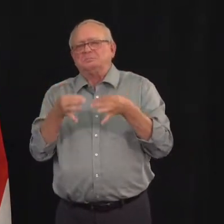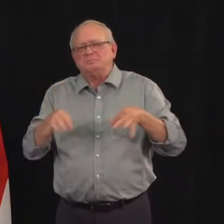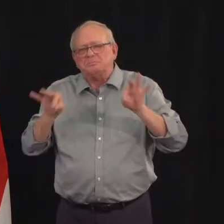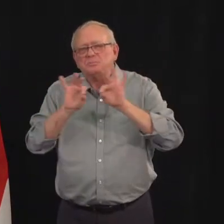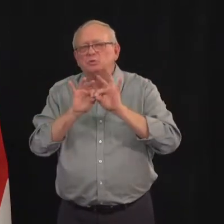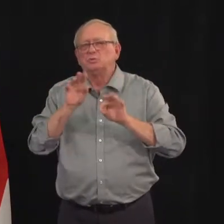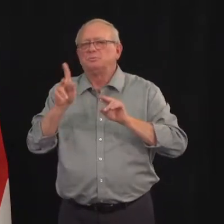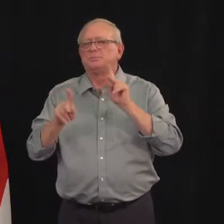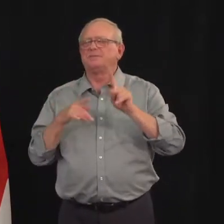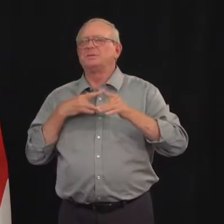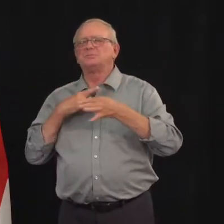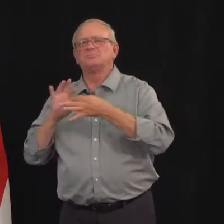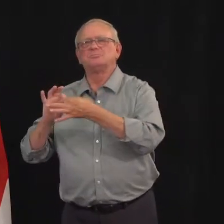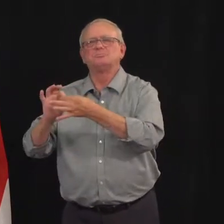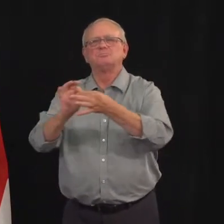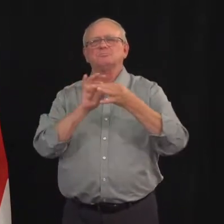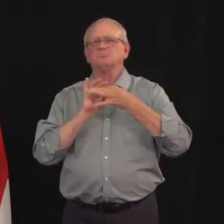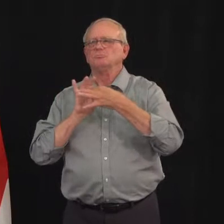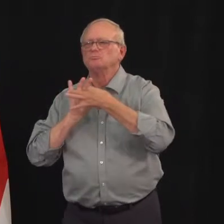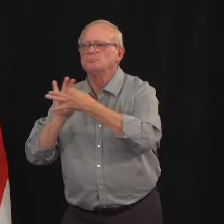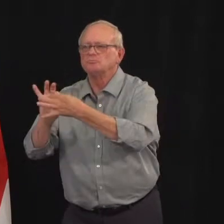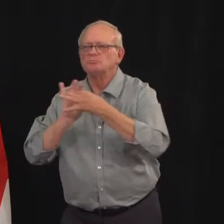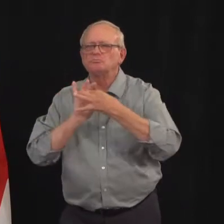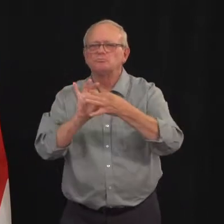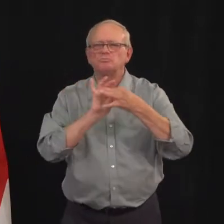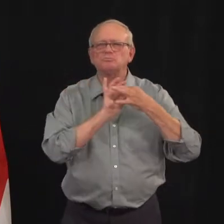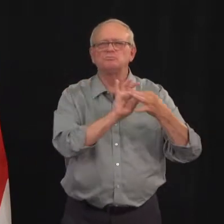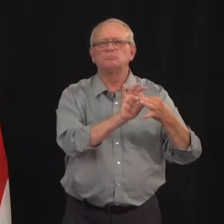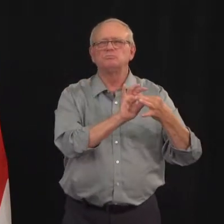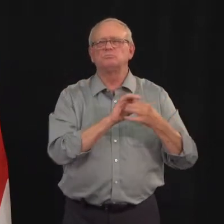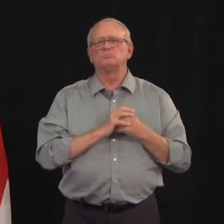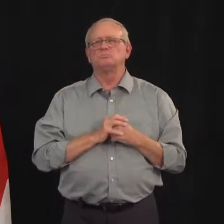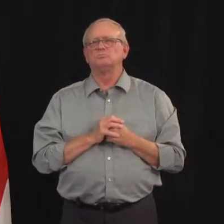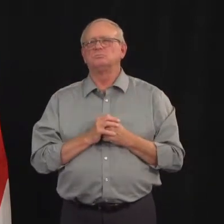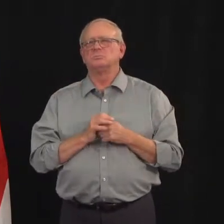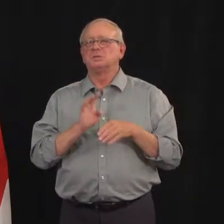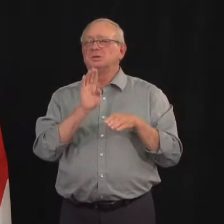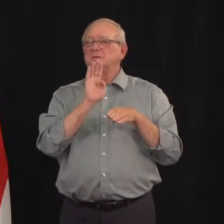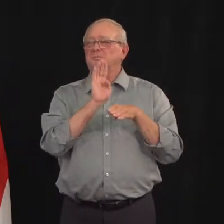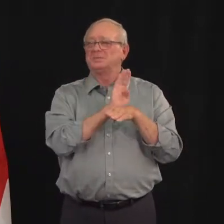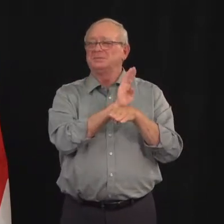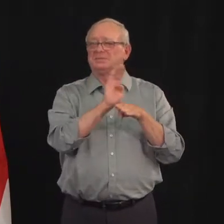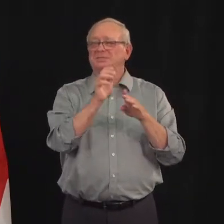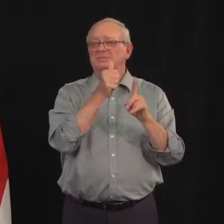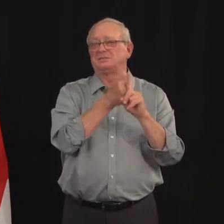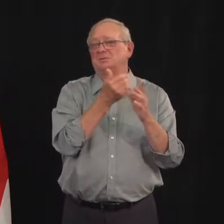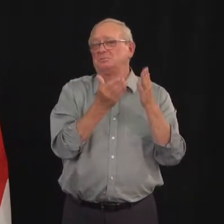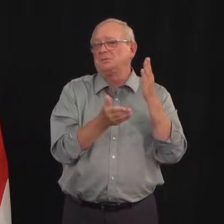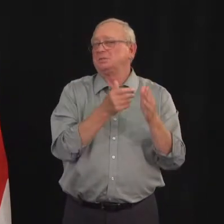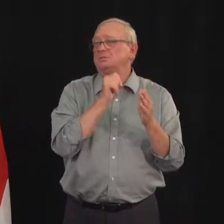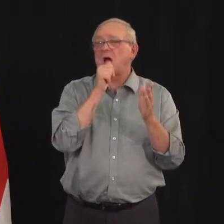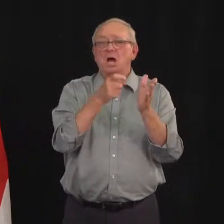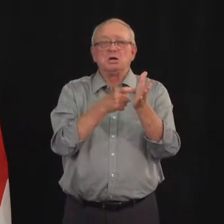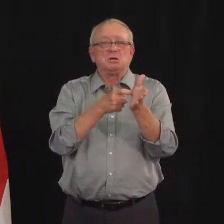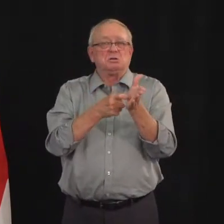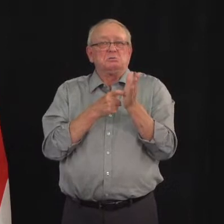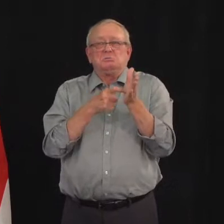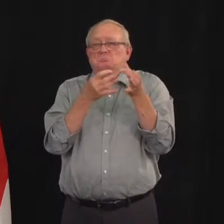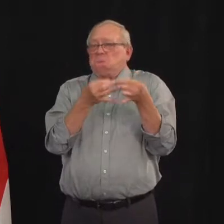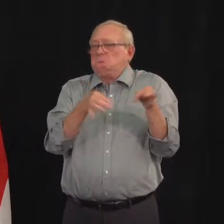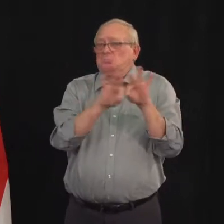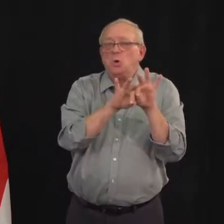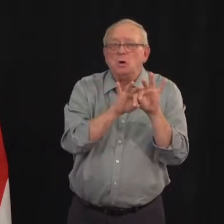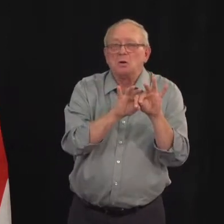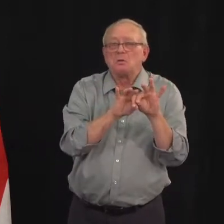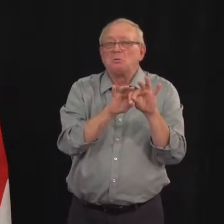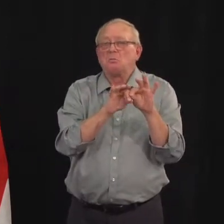aspects that support our health. With respect to closing non-essential businesses, what we know is that the guidance